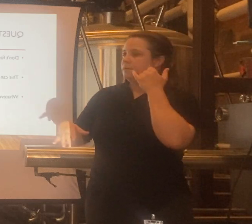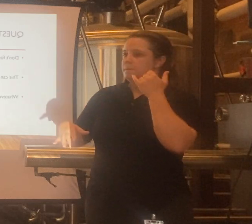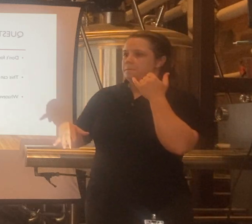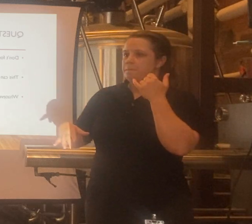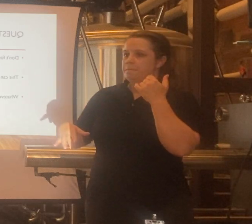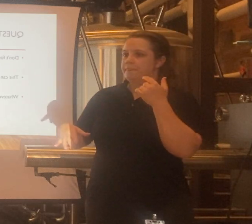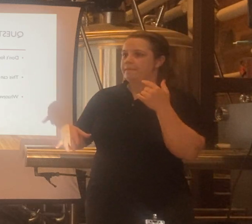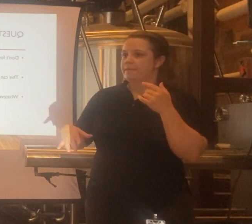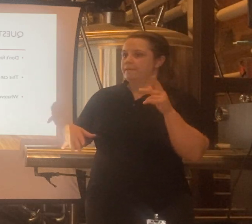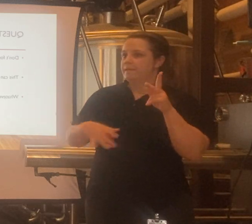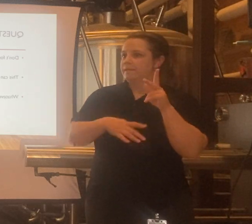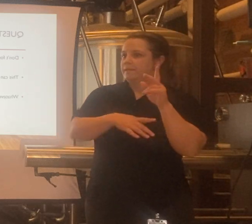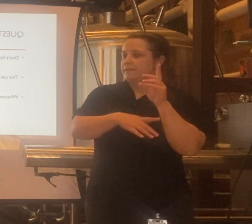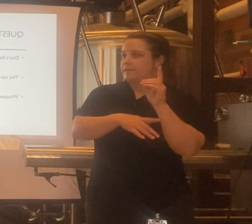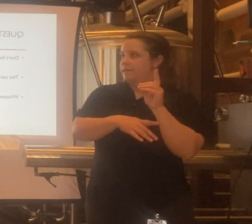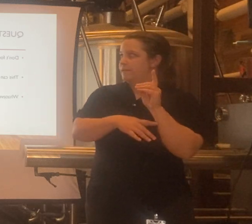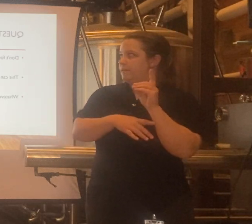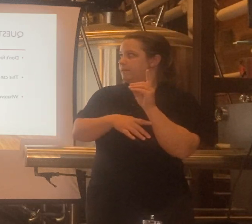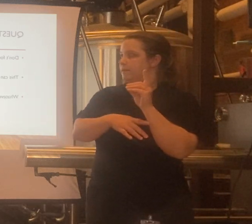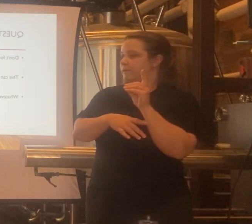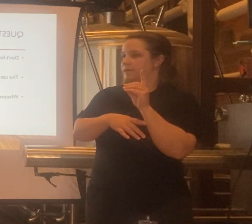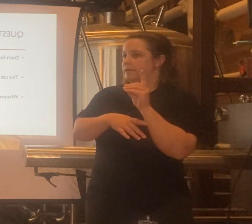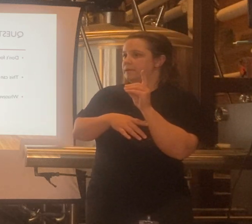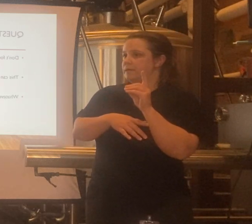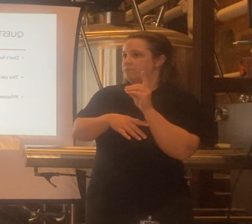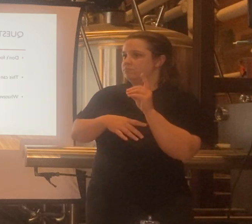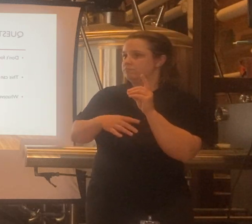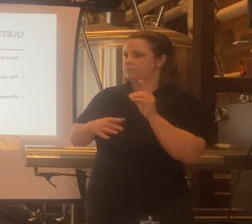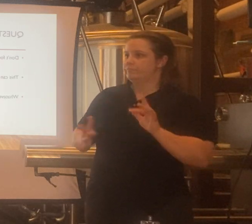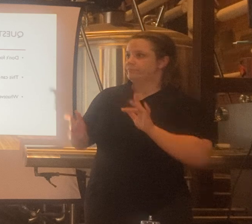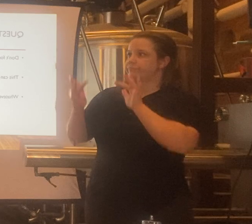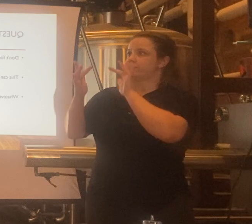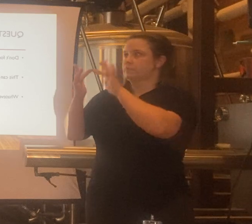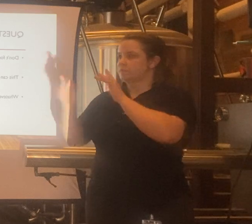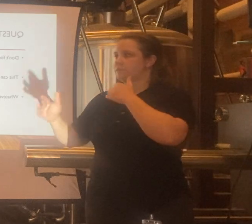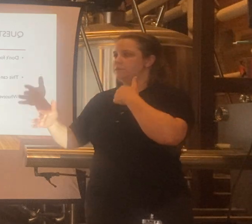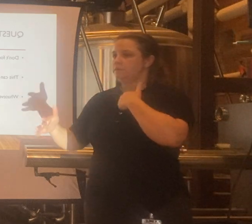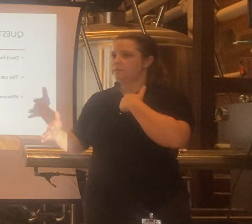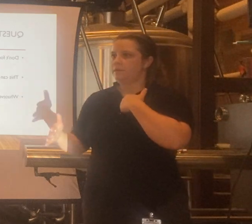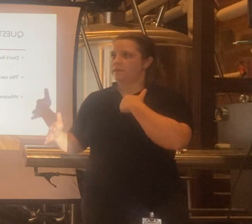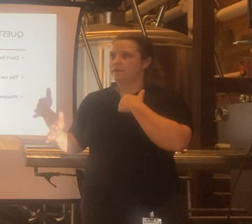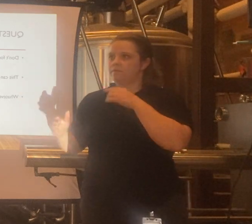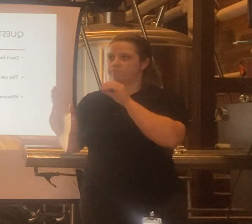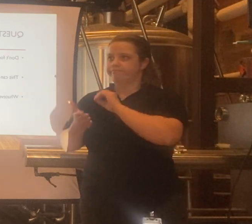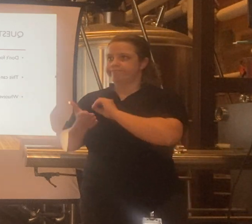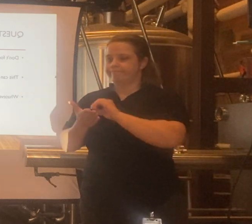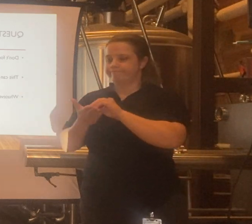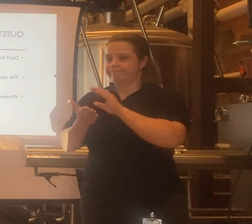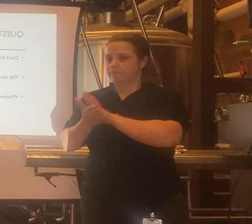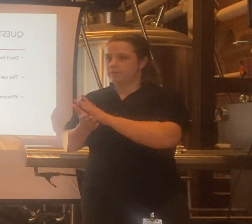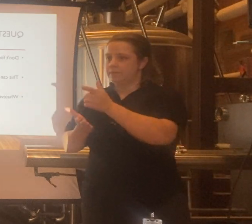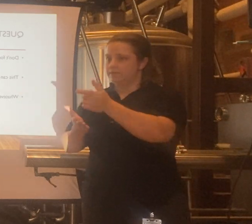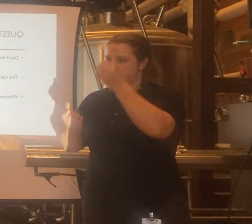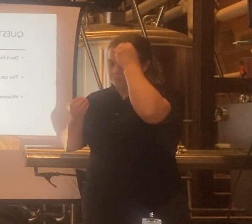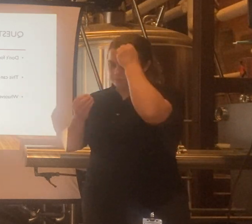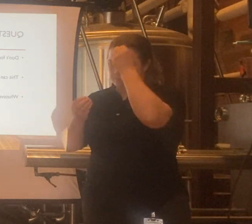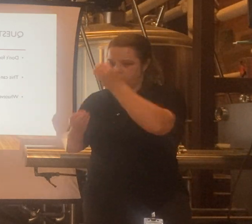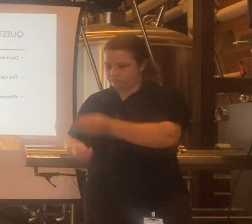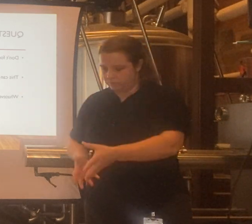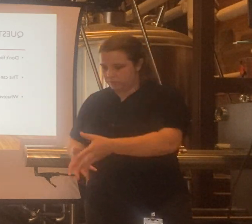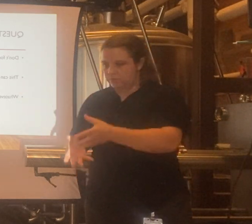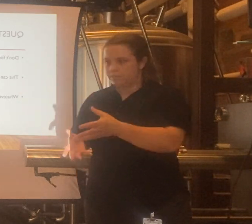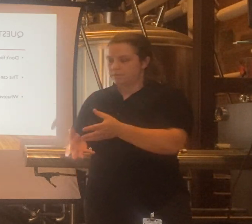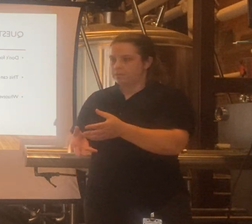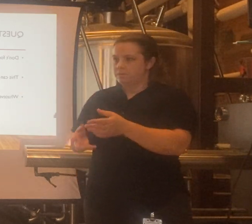another one of these, I had written this prezzo as a brain dump. I wasn't actually considering giving it. But after I finished it, I